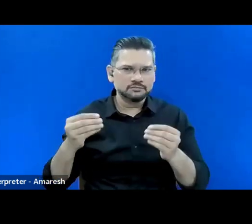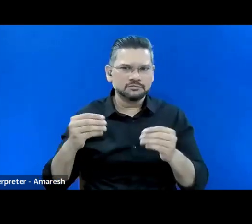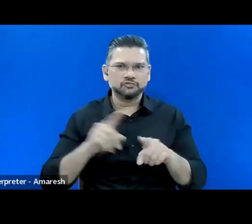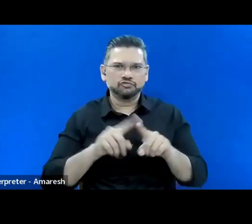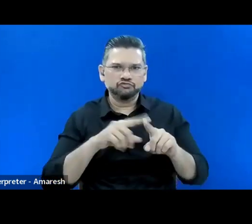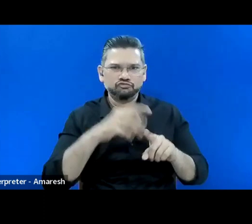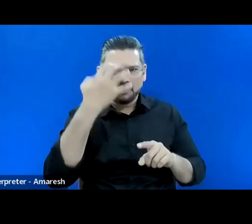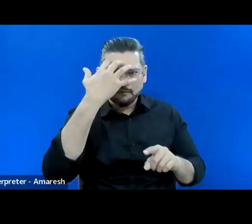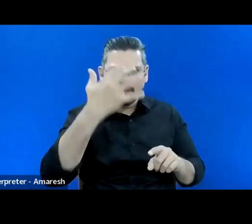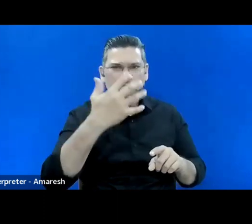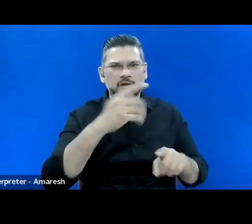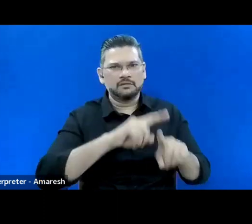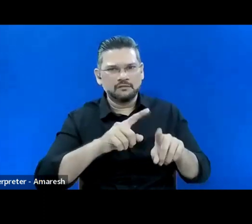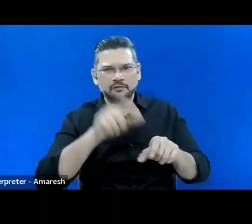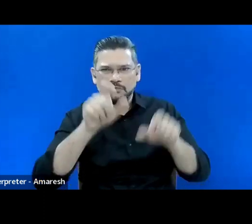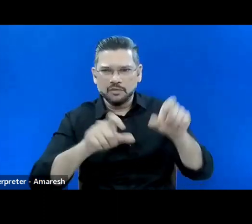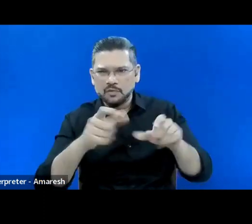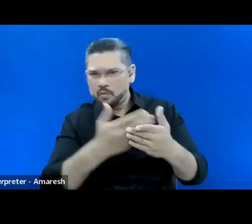stakeholders and